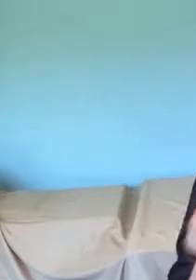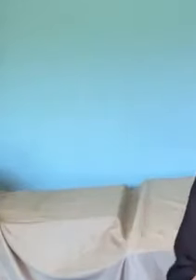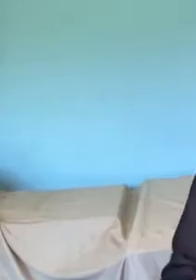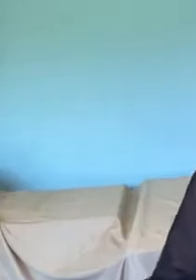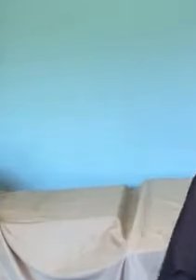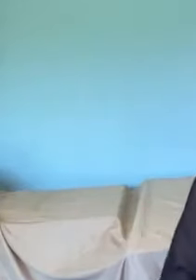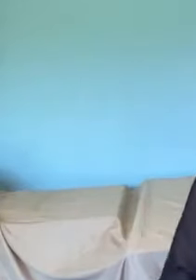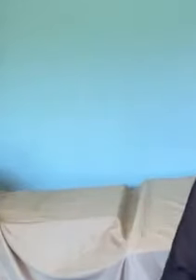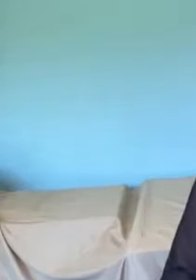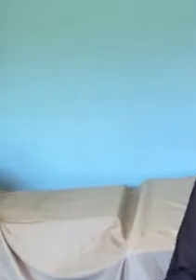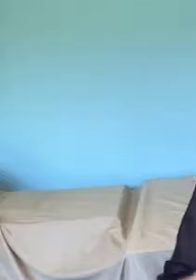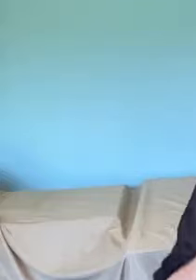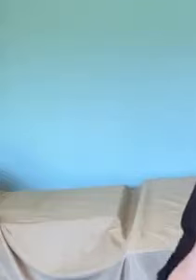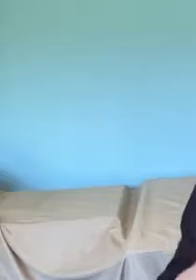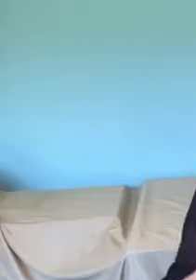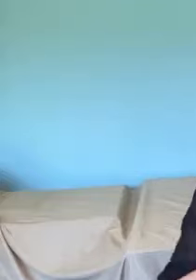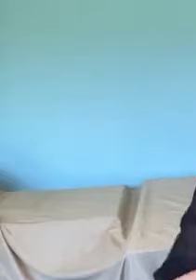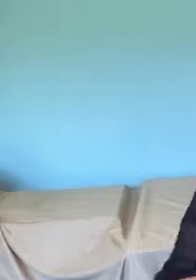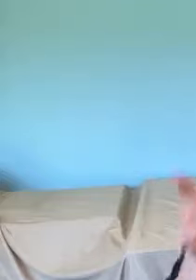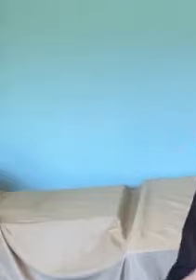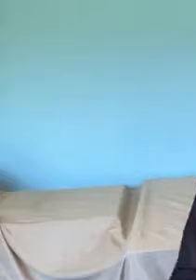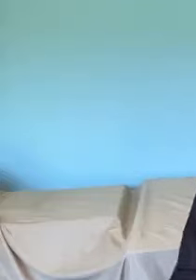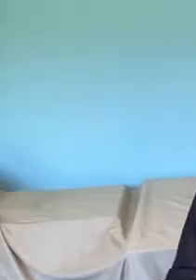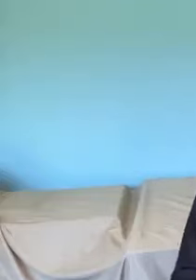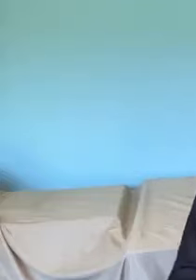Okay, if you could talk.